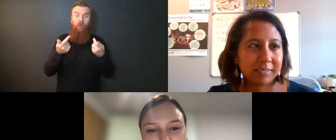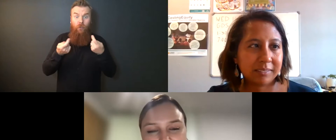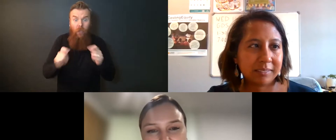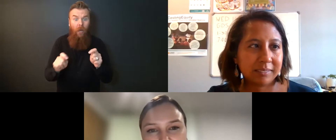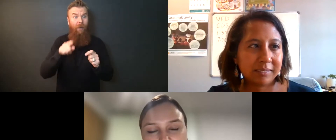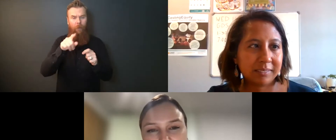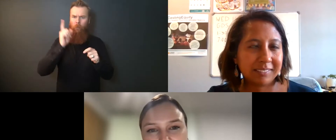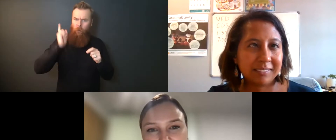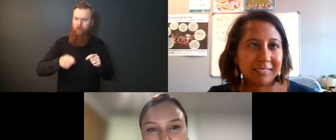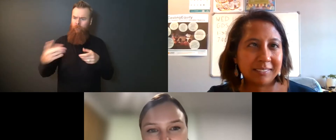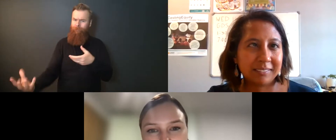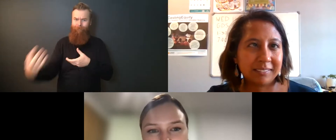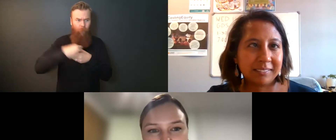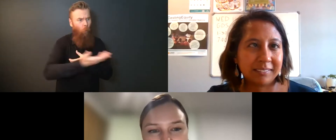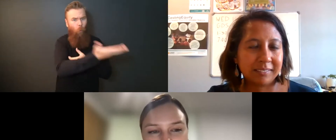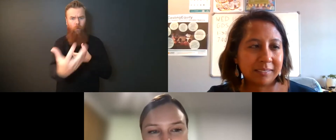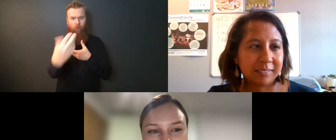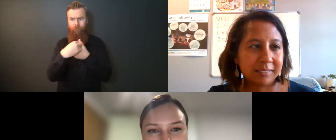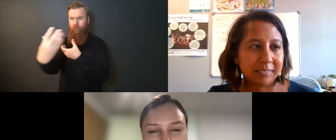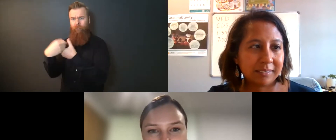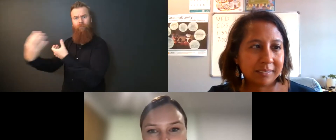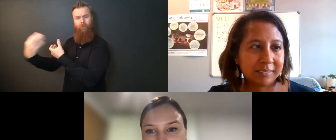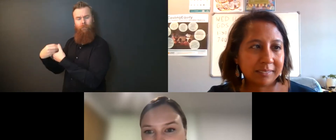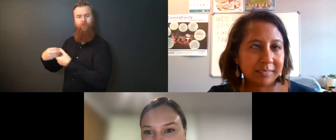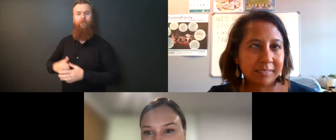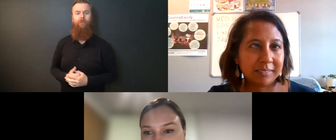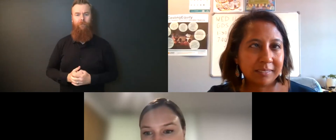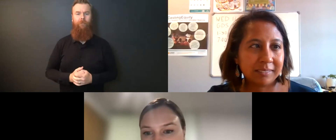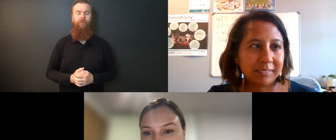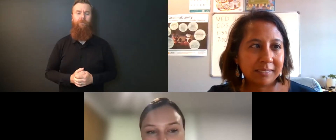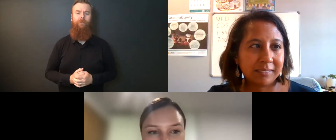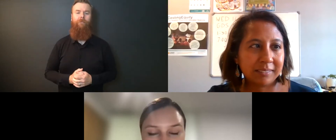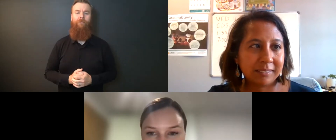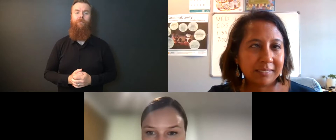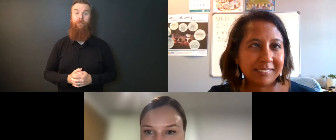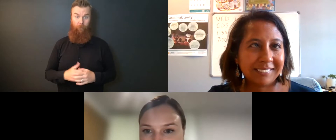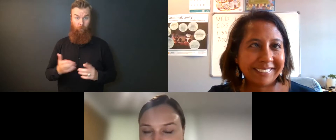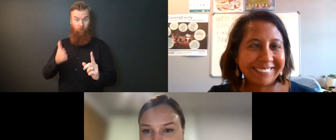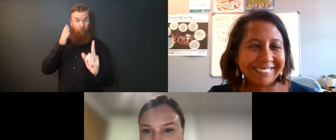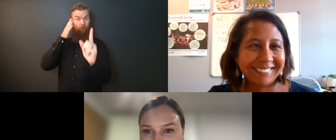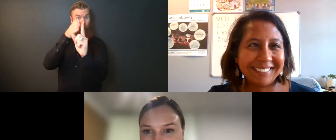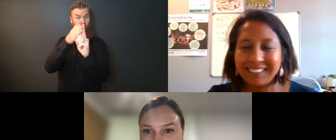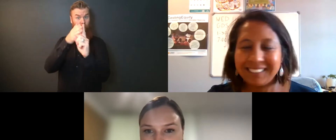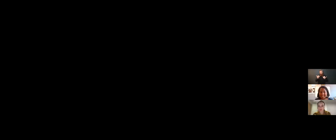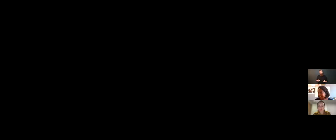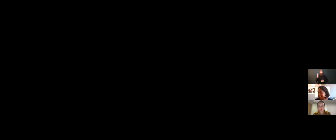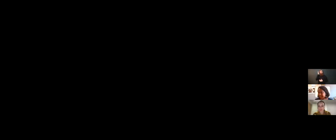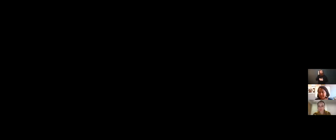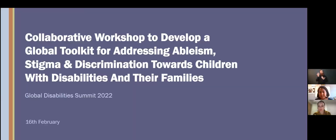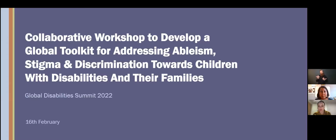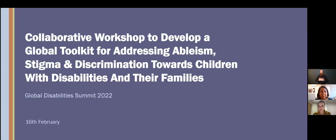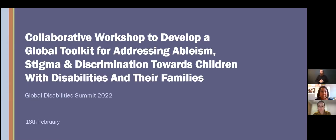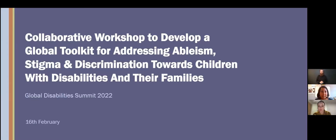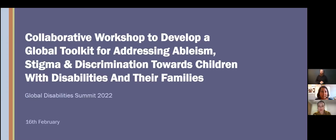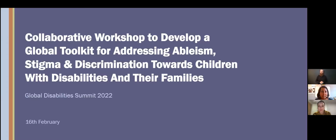that is the goal of today. I think we wanted to loop back before we get into the slides and the presentation